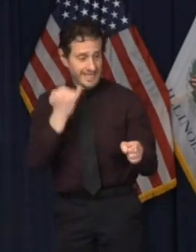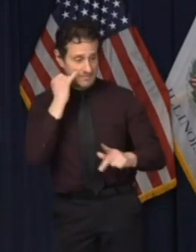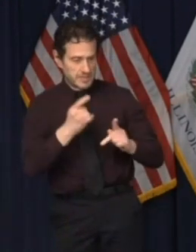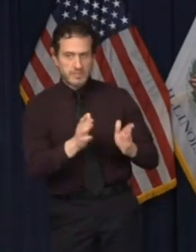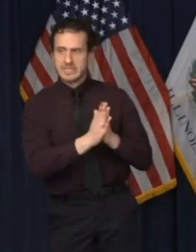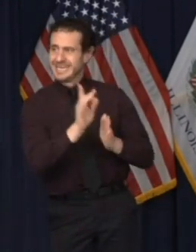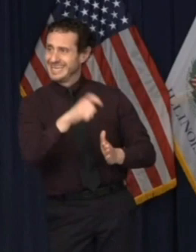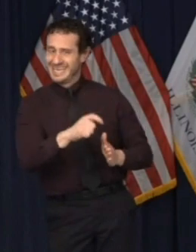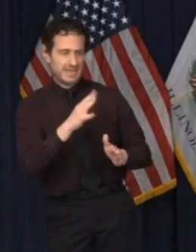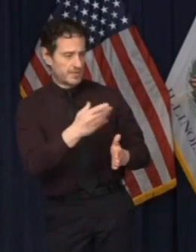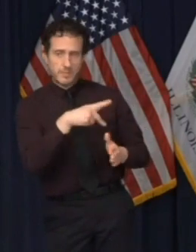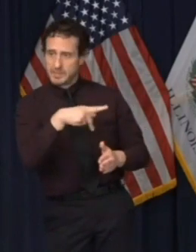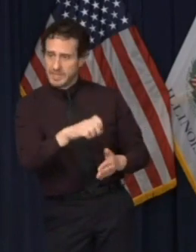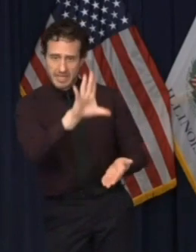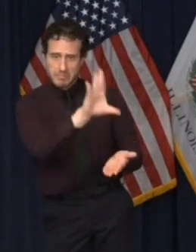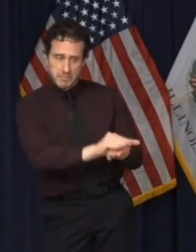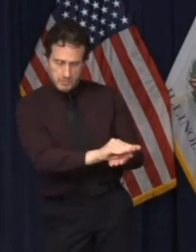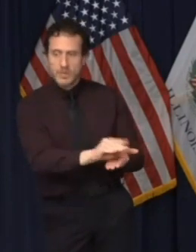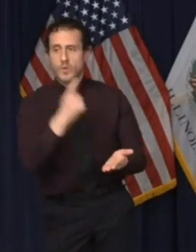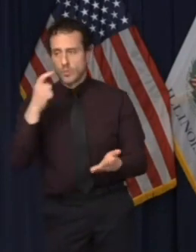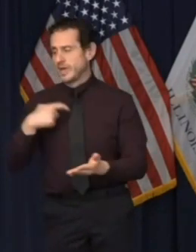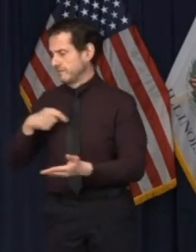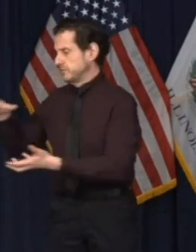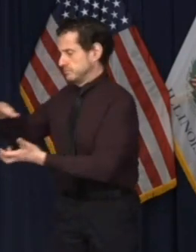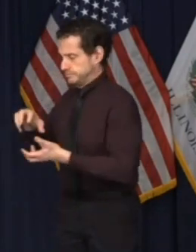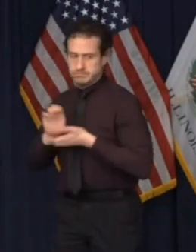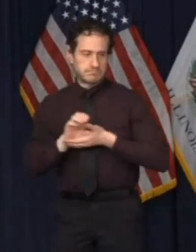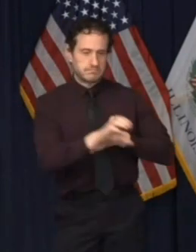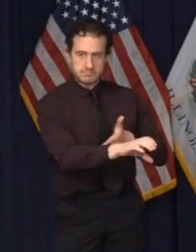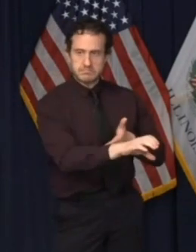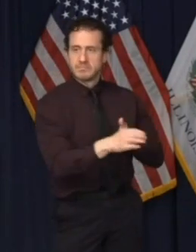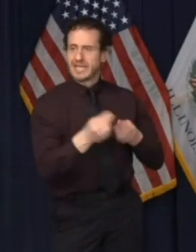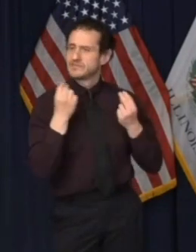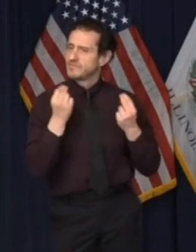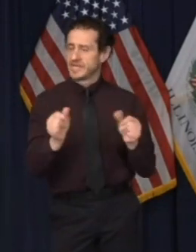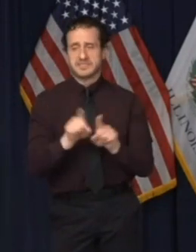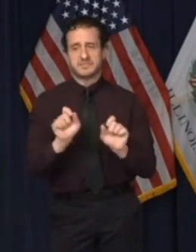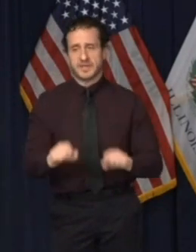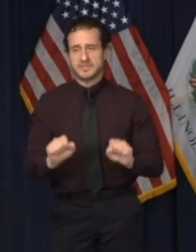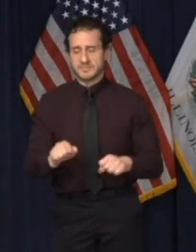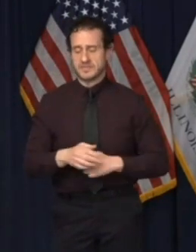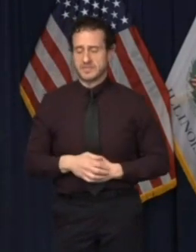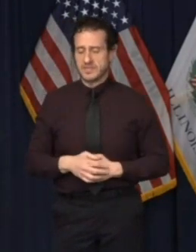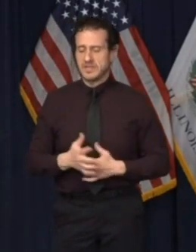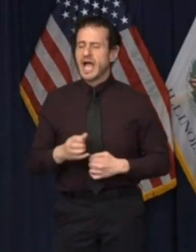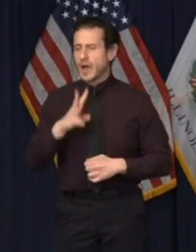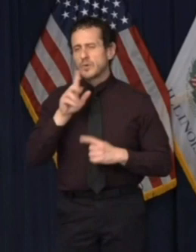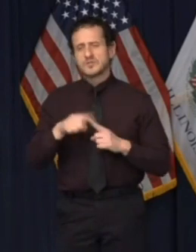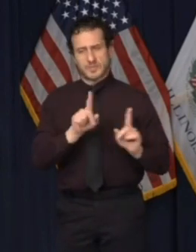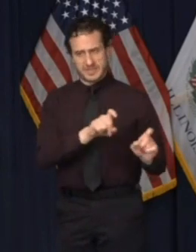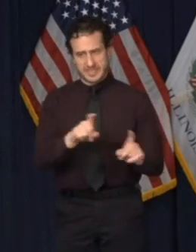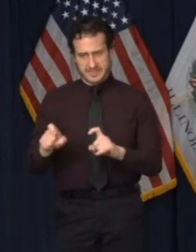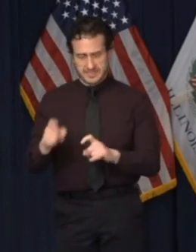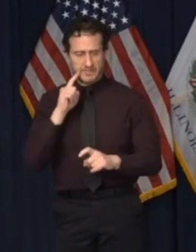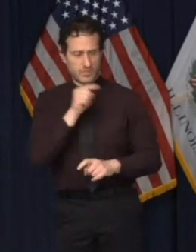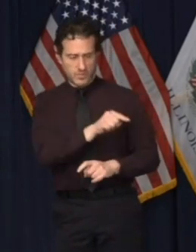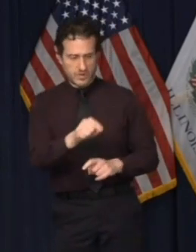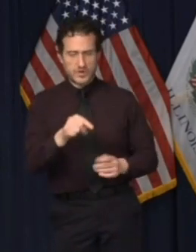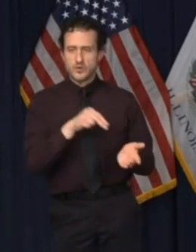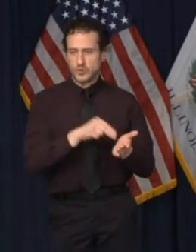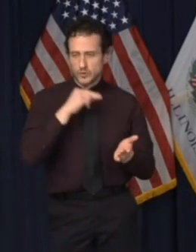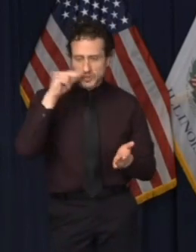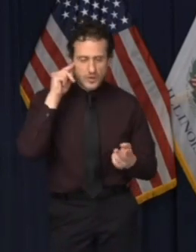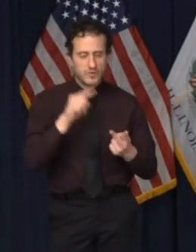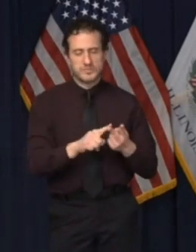as possible. I also want to talk about COVID-19 testing at long-term care facilities. First,